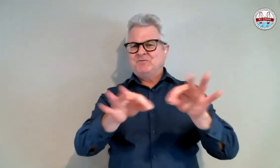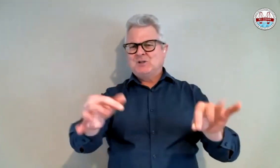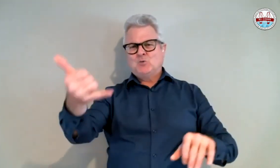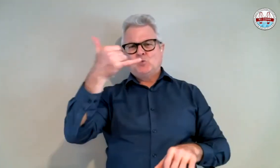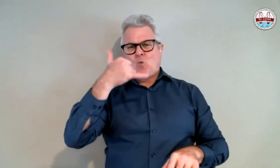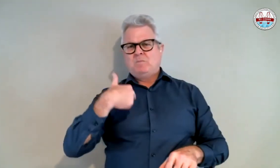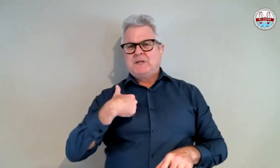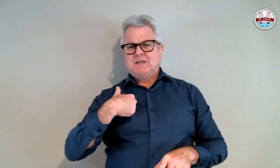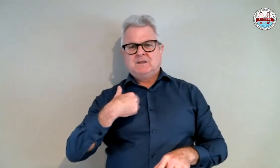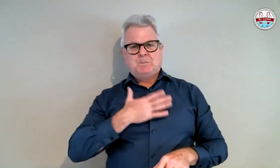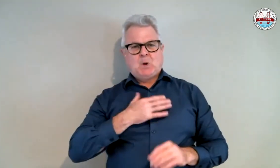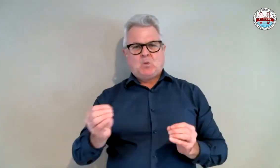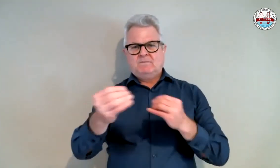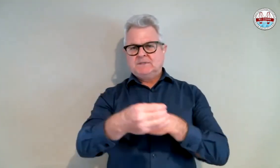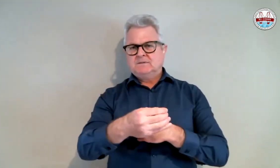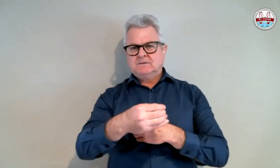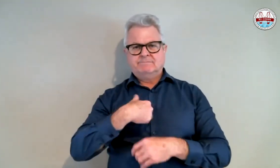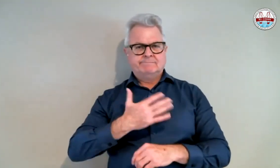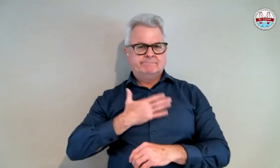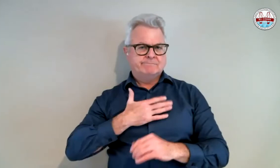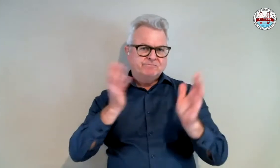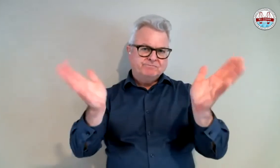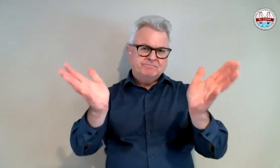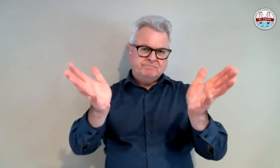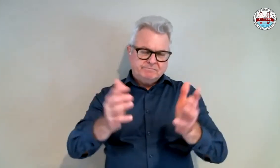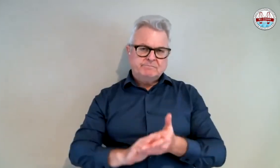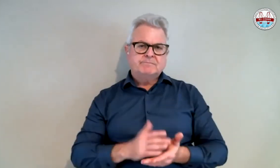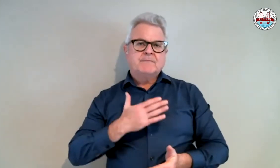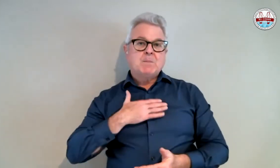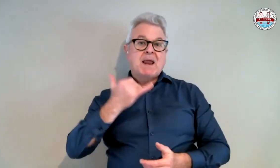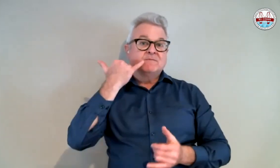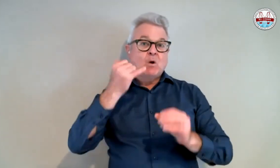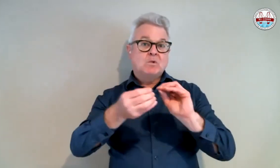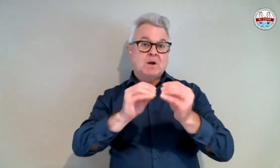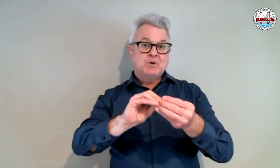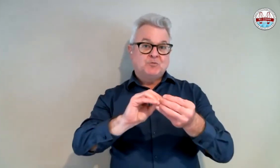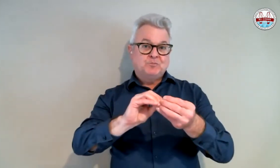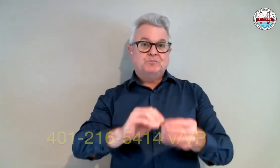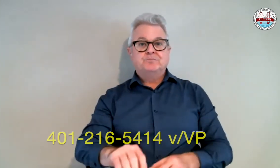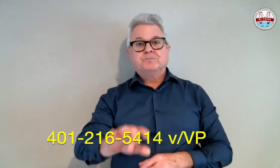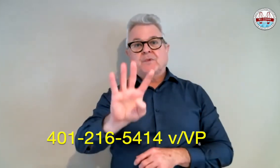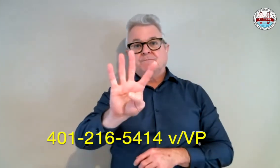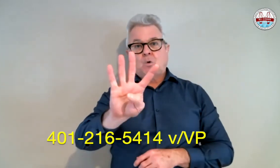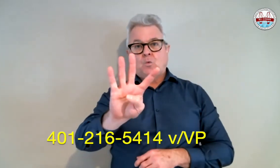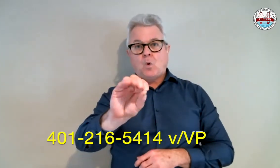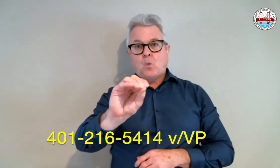need clarification, feel free to reach out to me at my office. I will be happy to have a conversation with you. My phone number